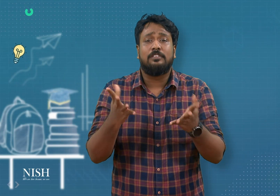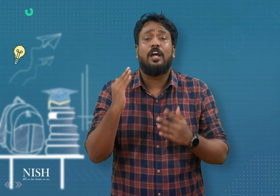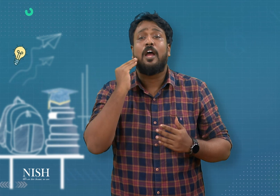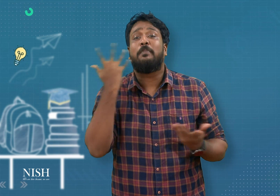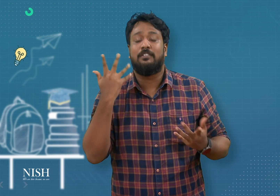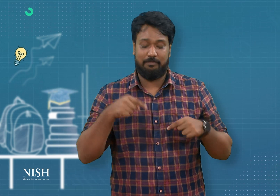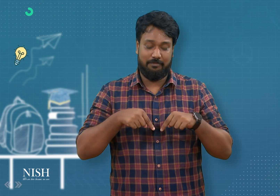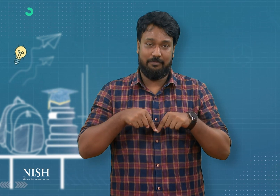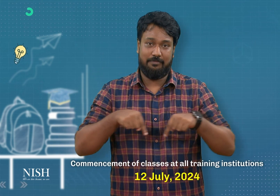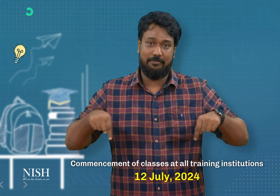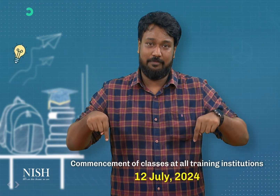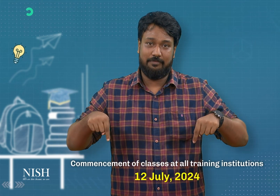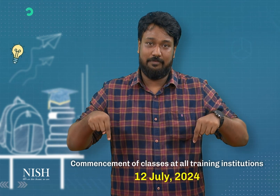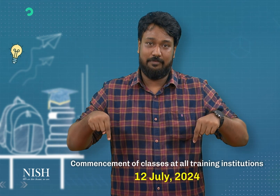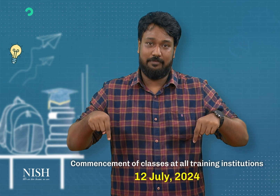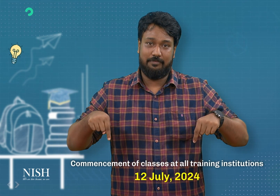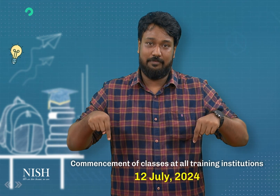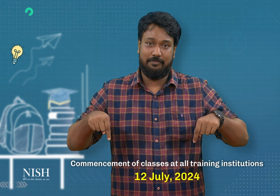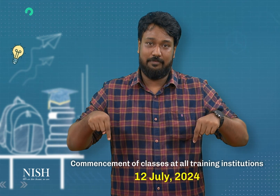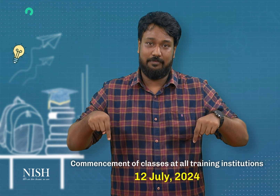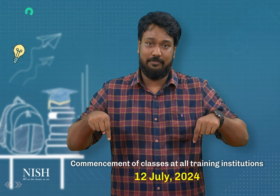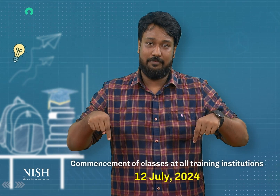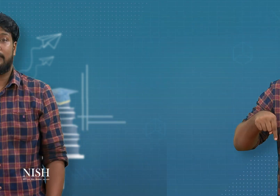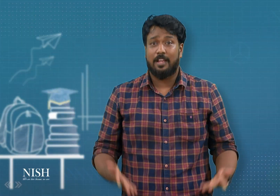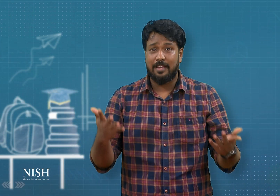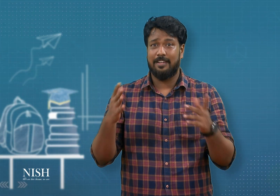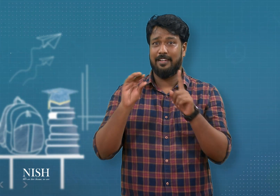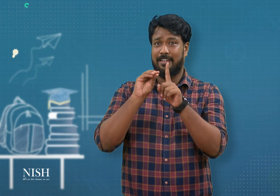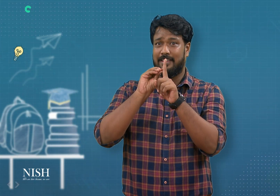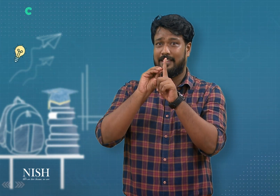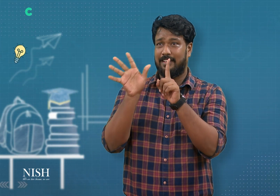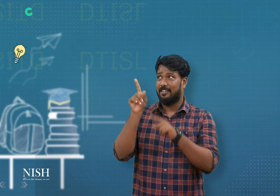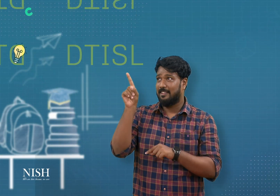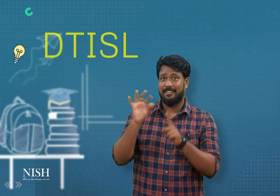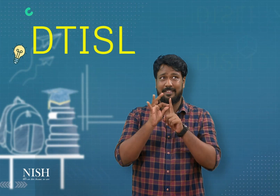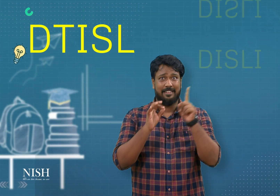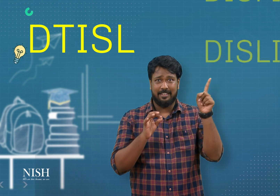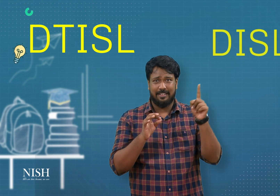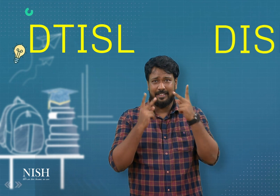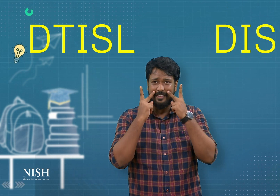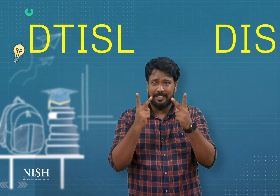Commencement of classes 12th July 2024. So you have seen the important